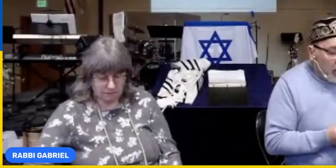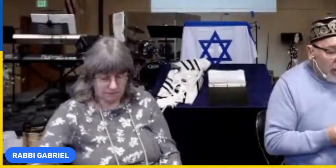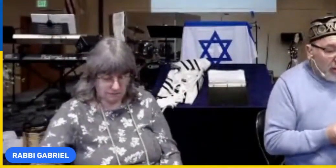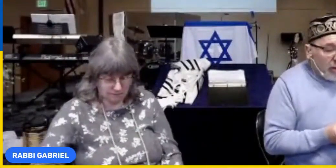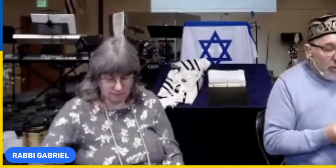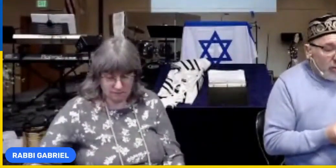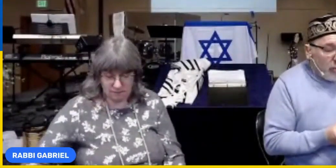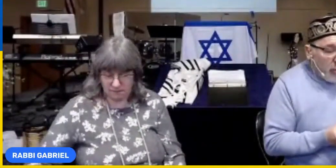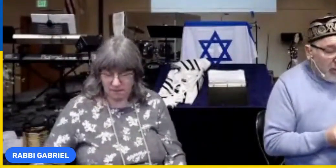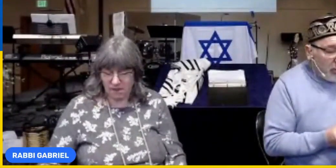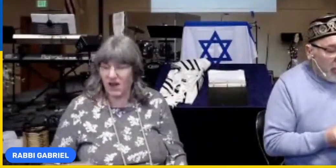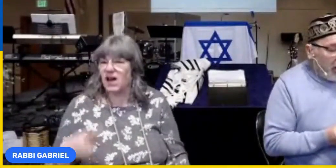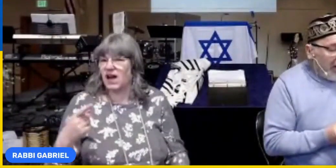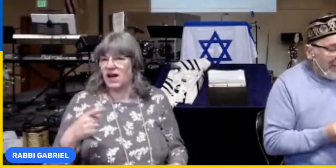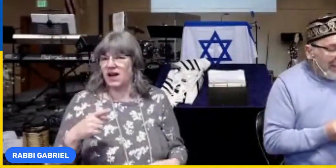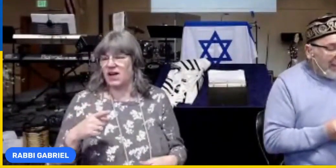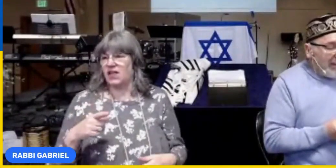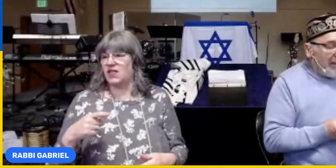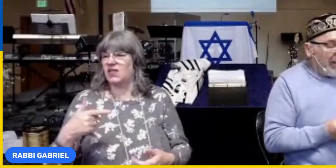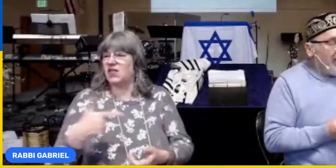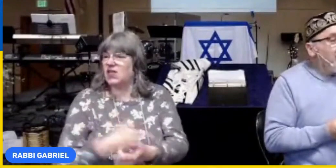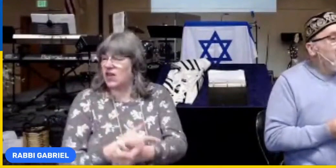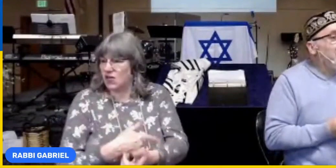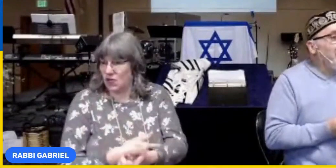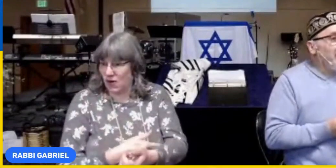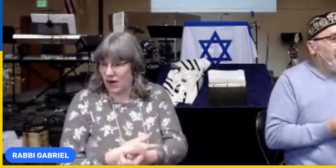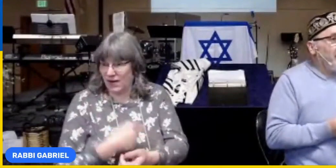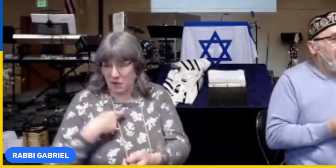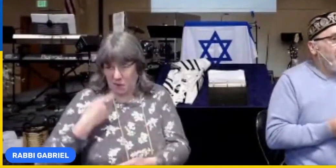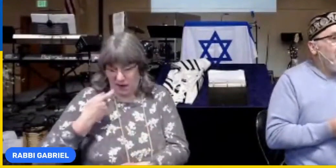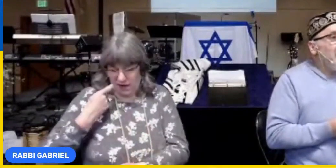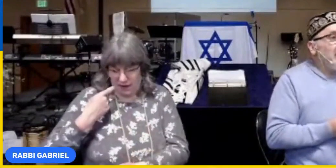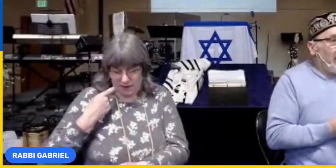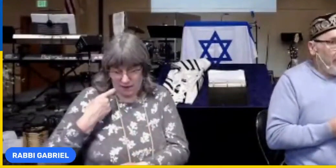The drug to which we're addicted is